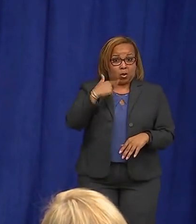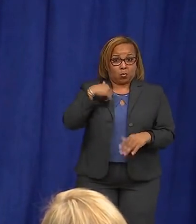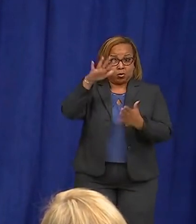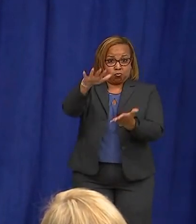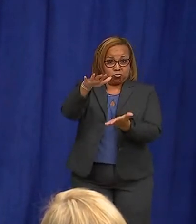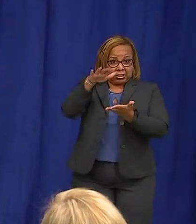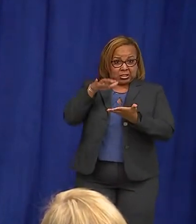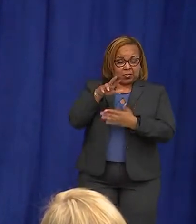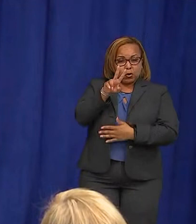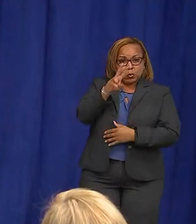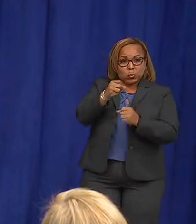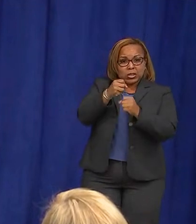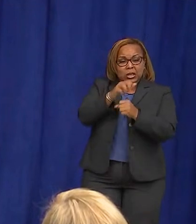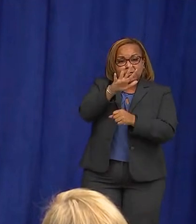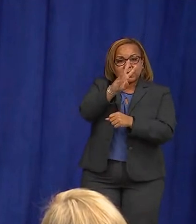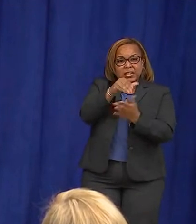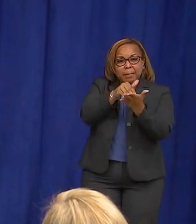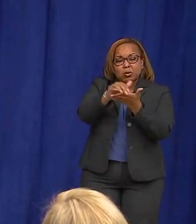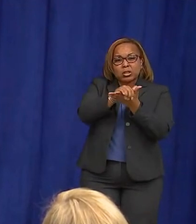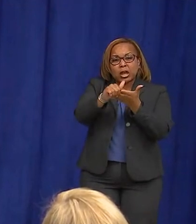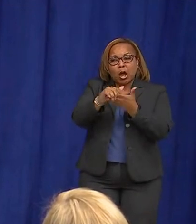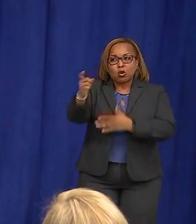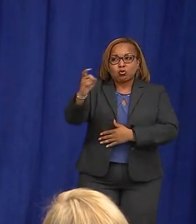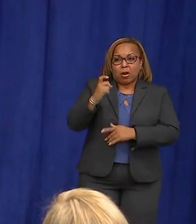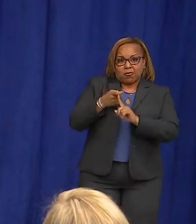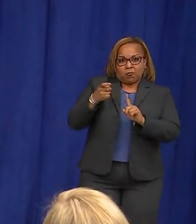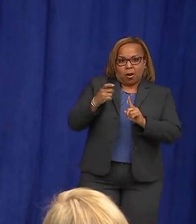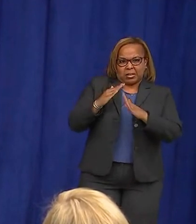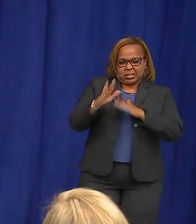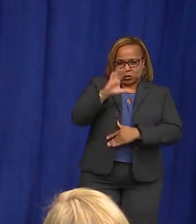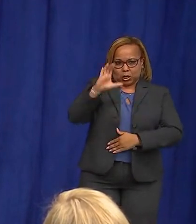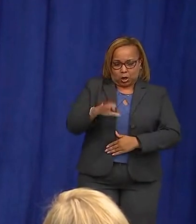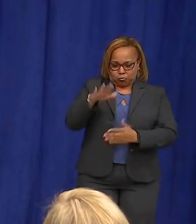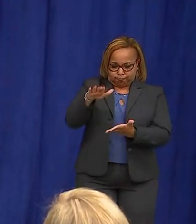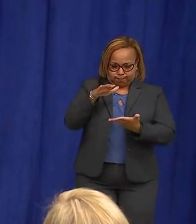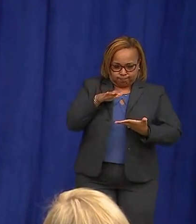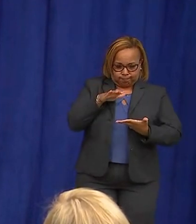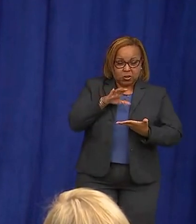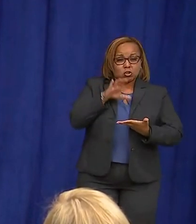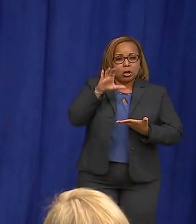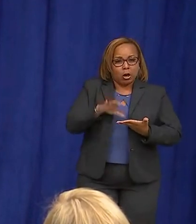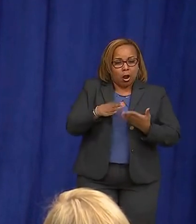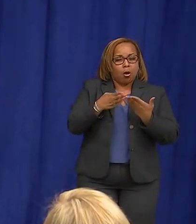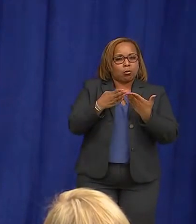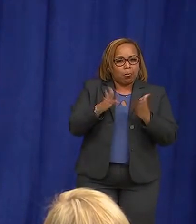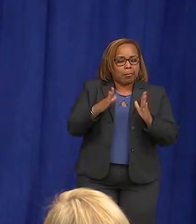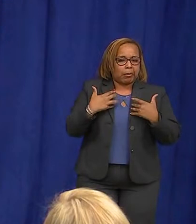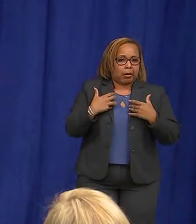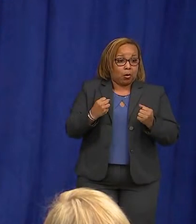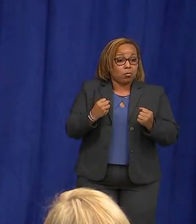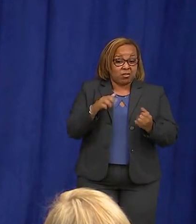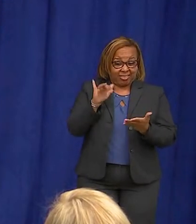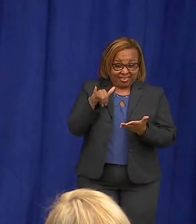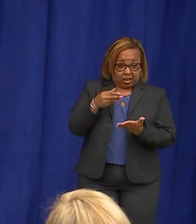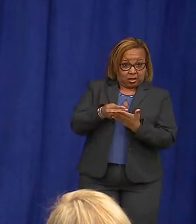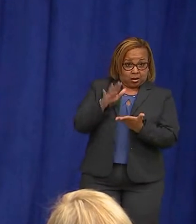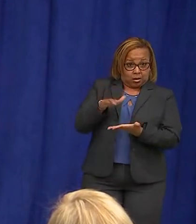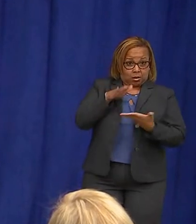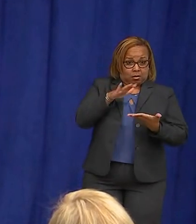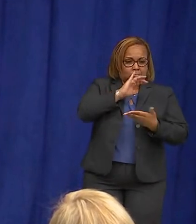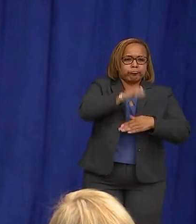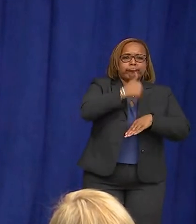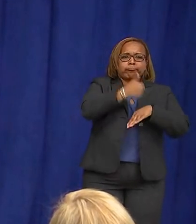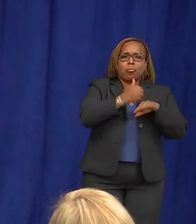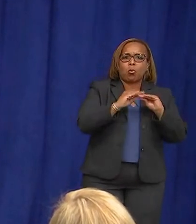received a 2-year, $56 million grant from the City of Chicago and the Chicago Department of Public Health to serve as the lead